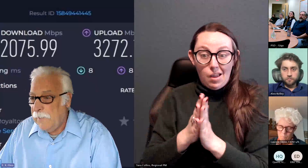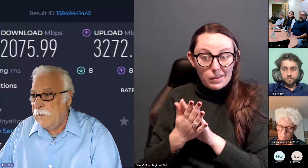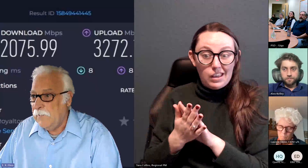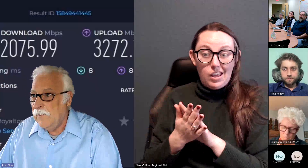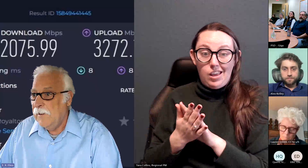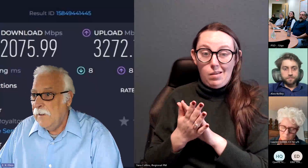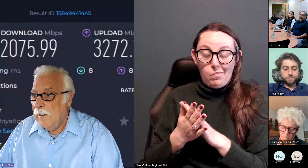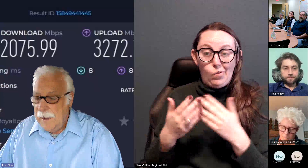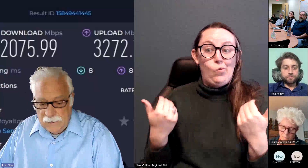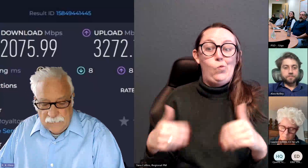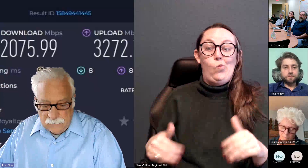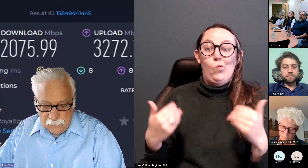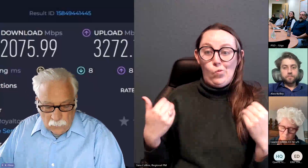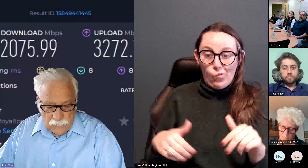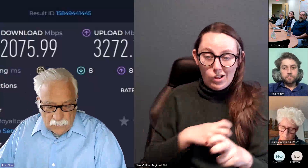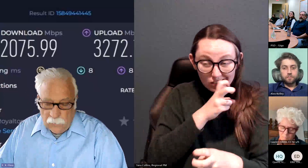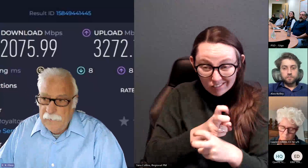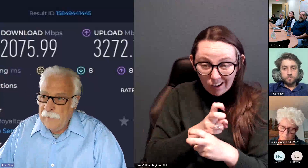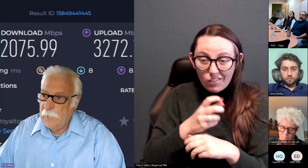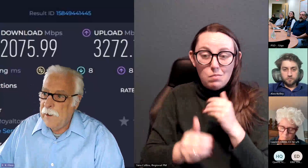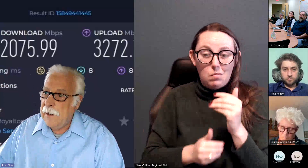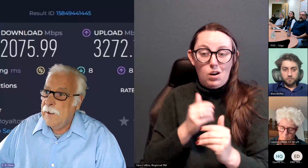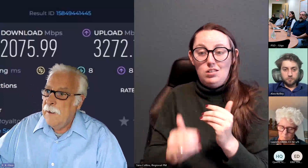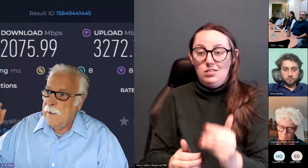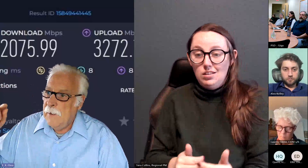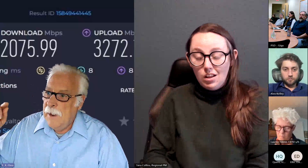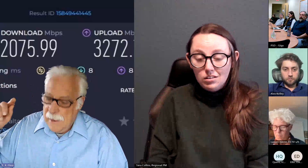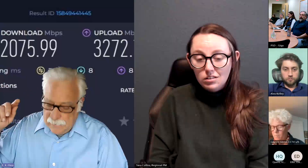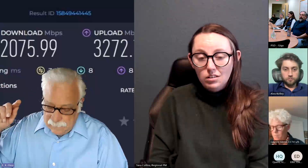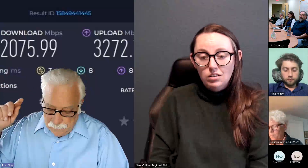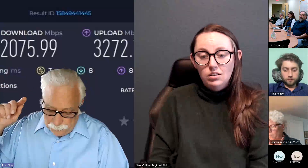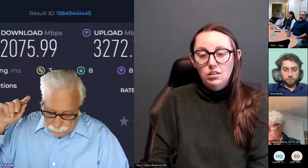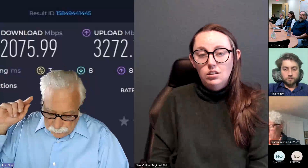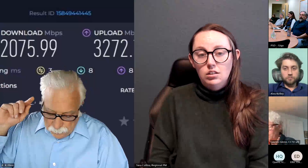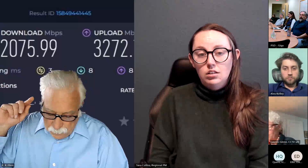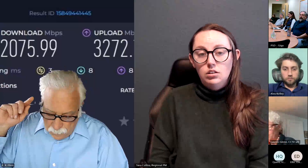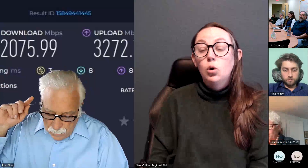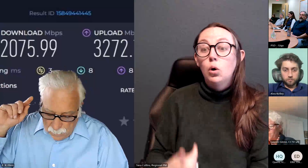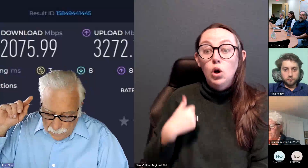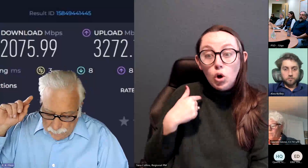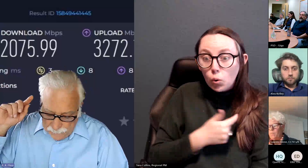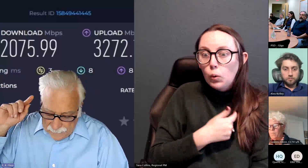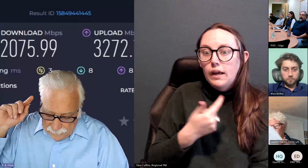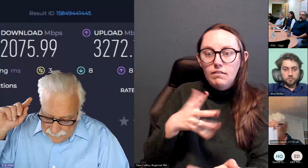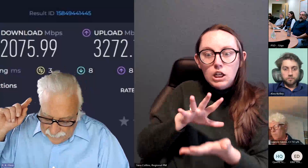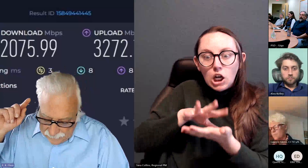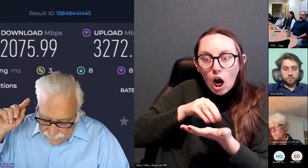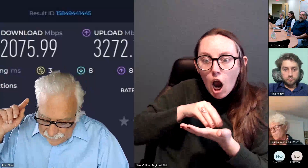difficult process. And there's all that learning, and